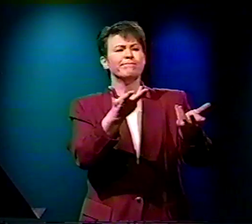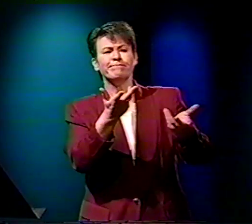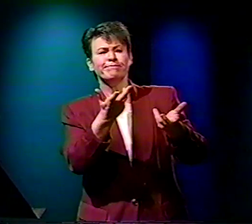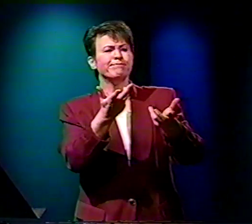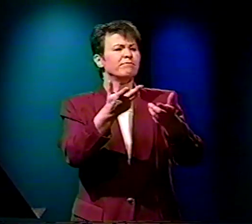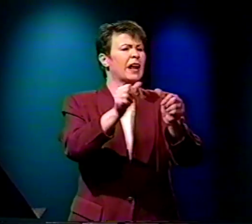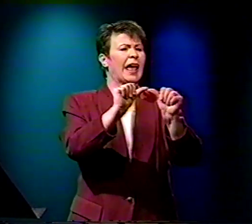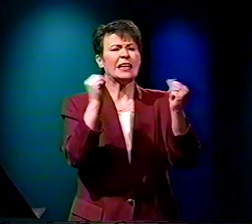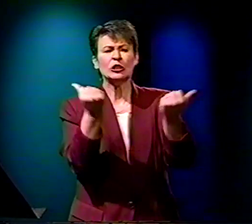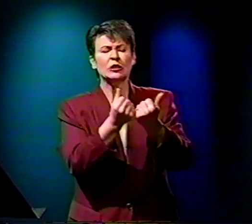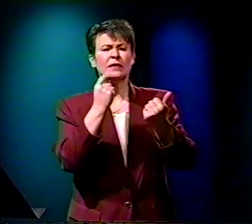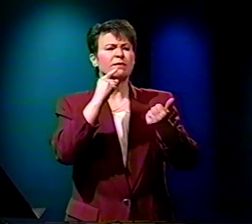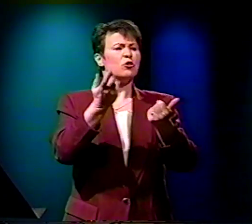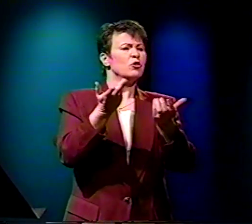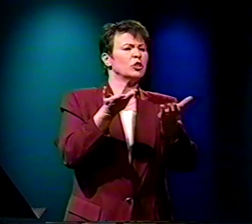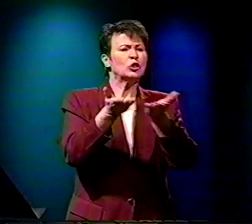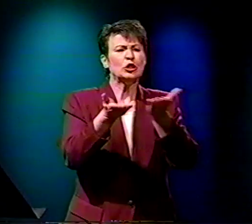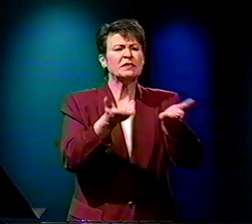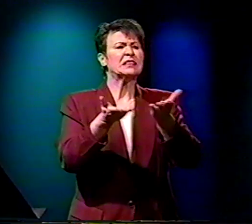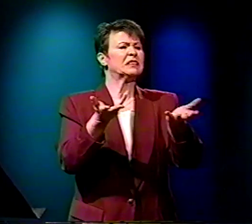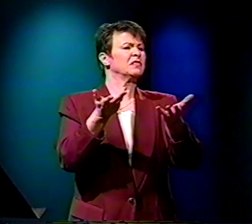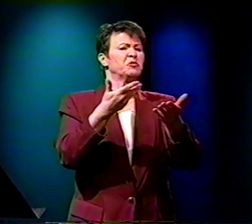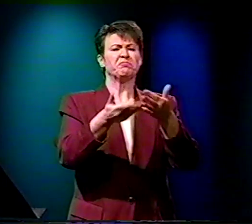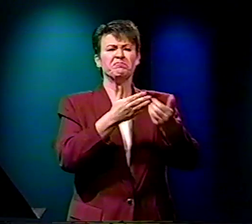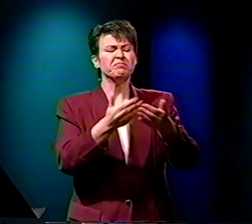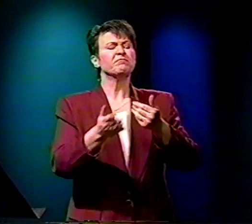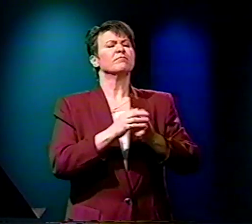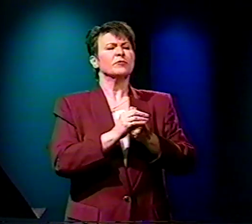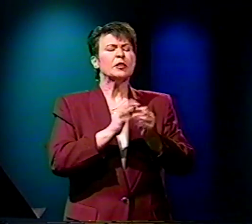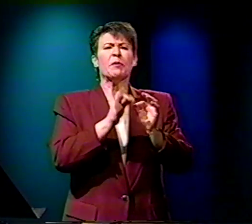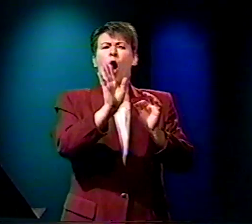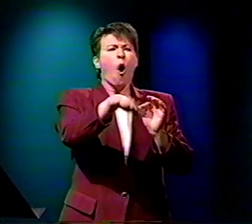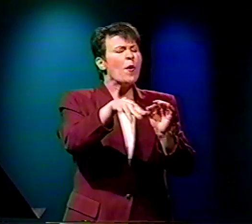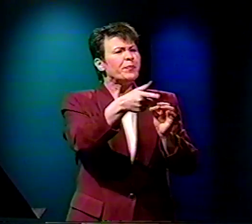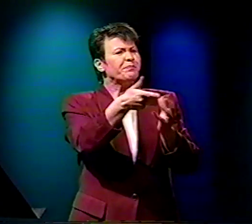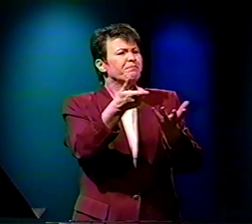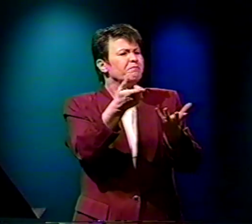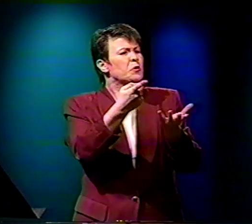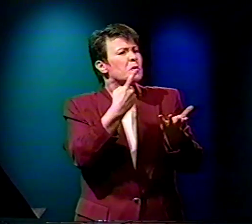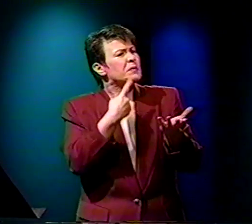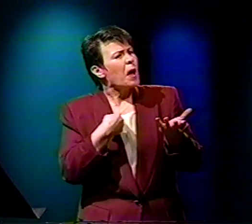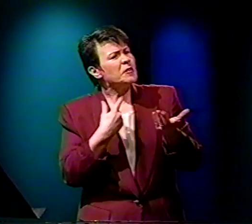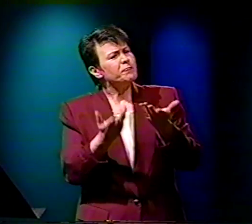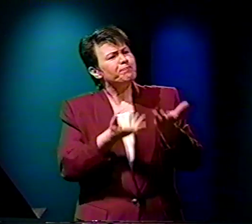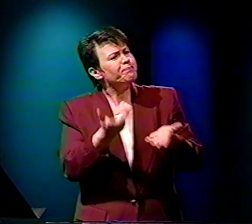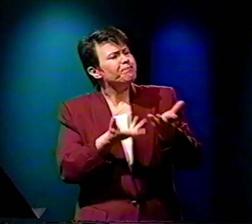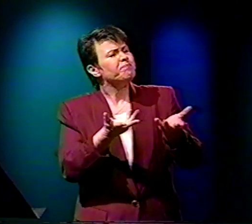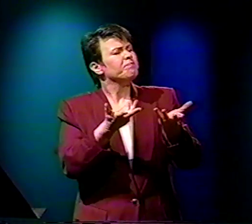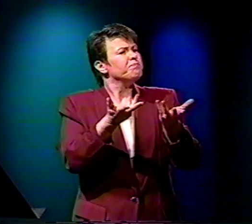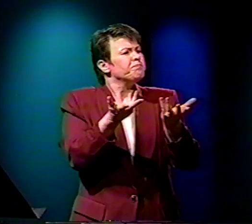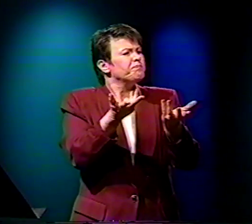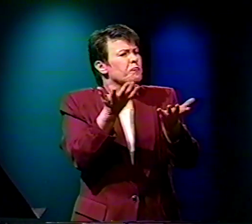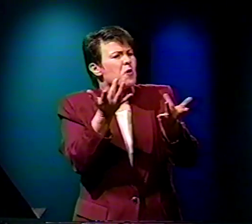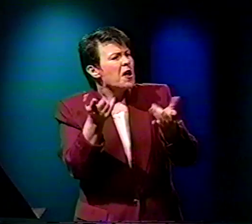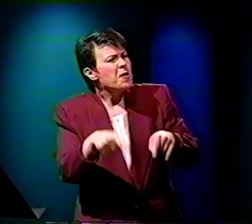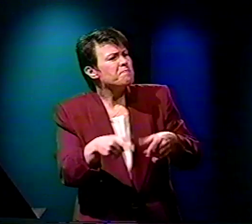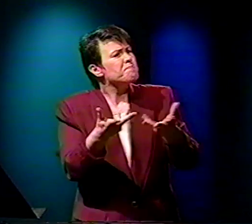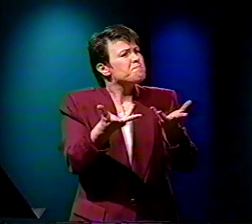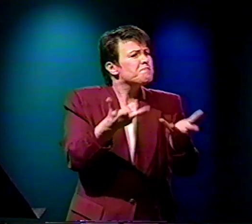another situation where the deaf person is going to the doctor or to an agency for services or whatever, and the interpreter will say, could you tell me